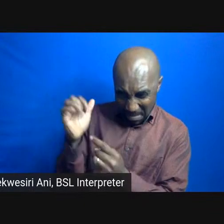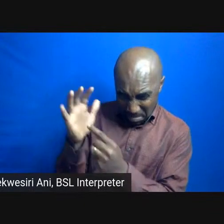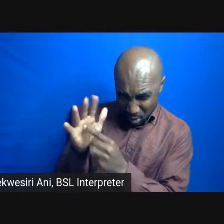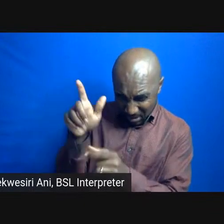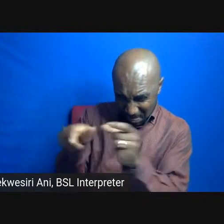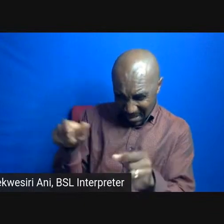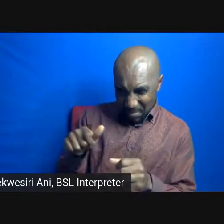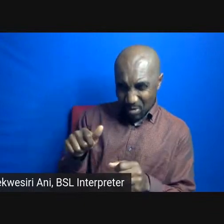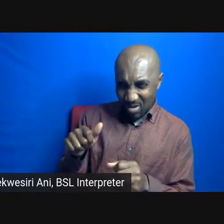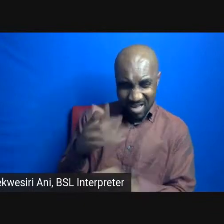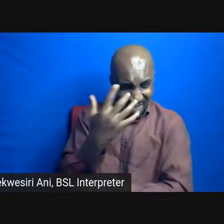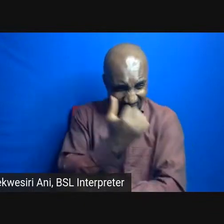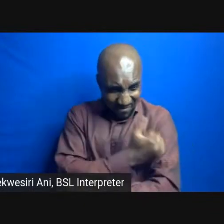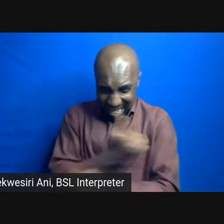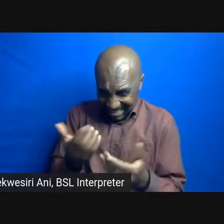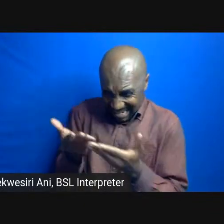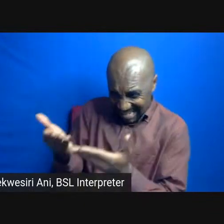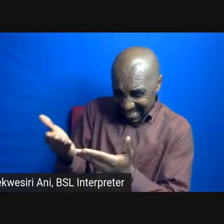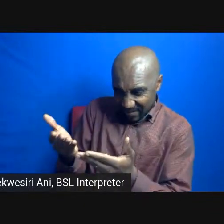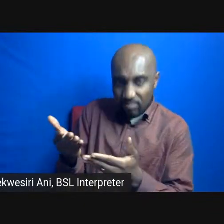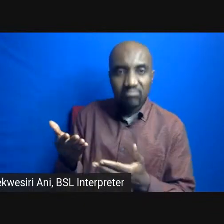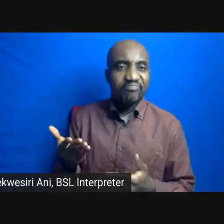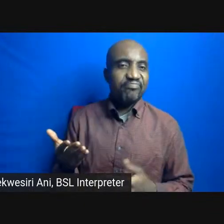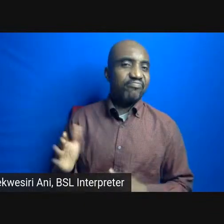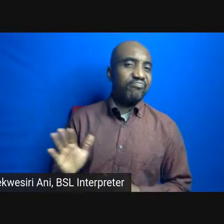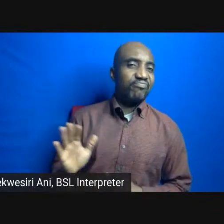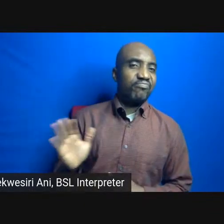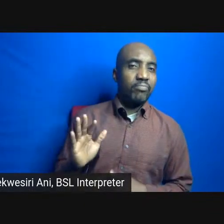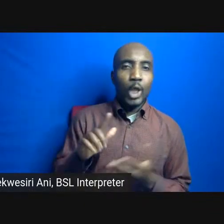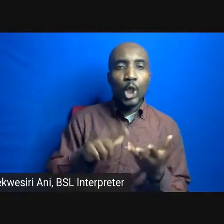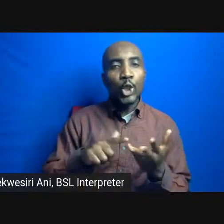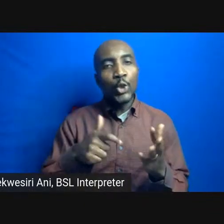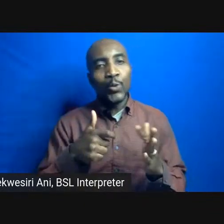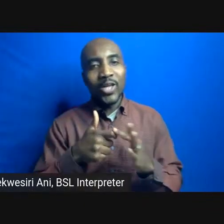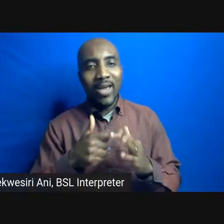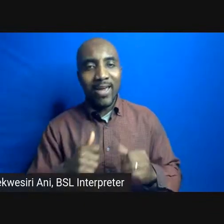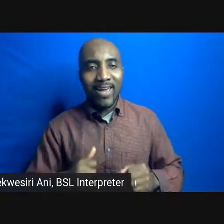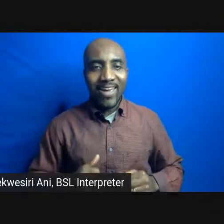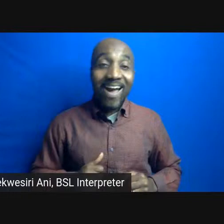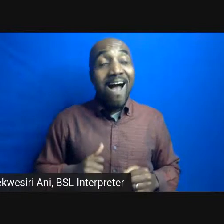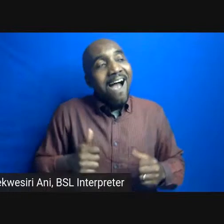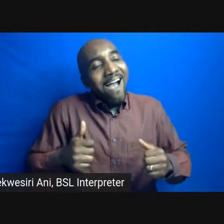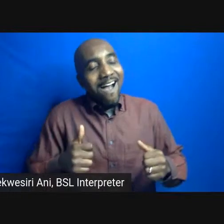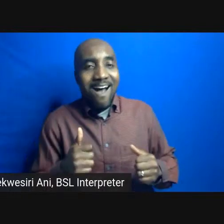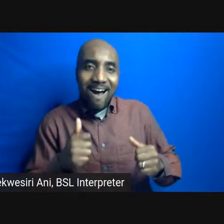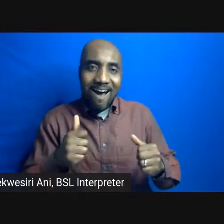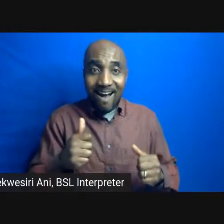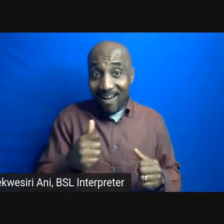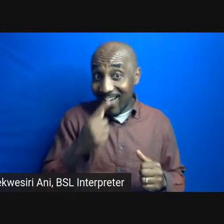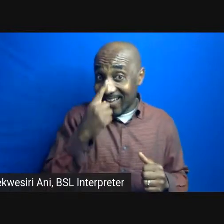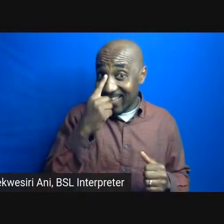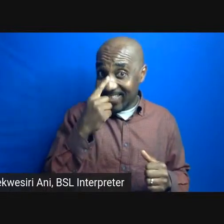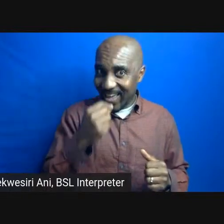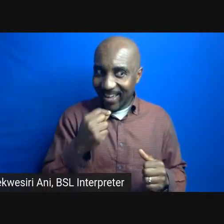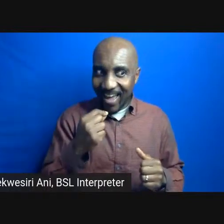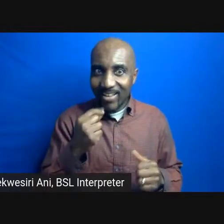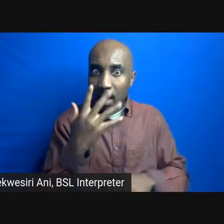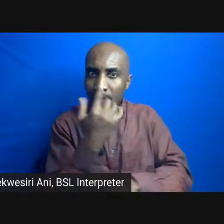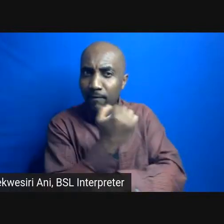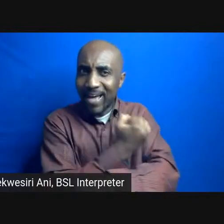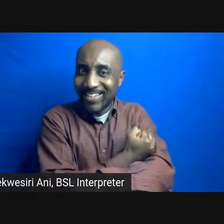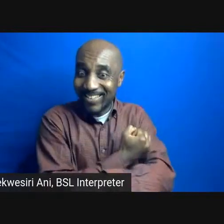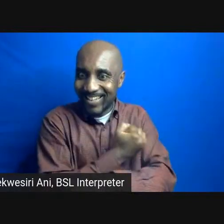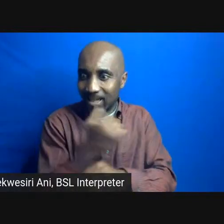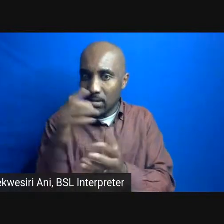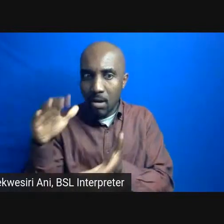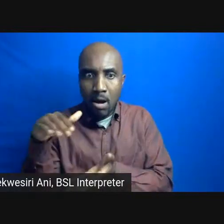vaccinations, it is easy for the UK to find enough vaccines to trade with Australia and